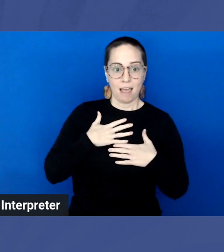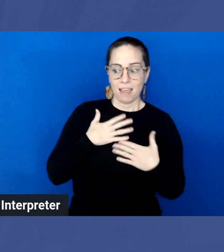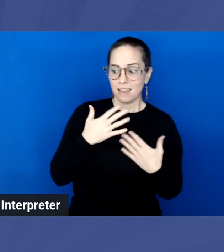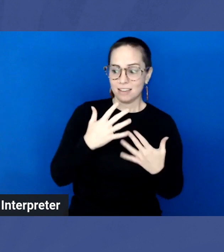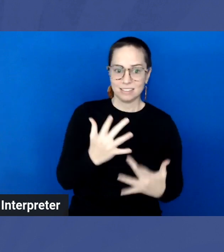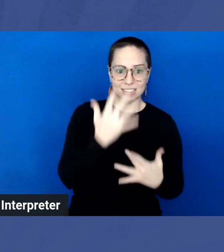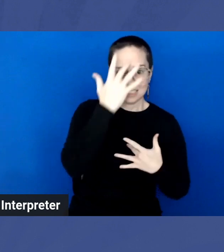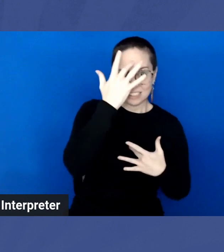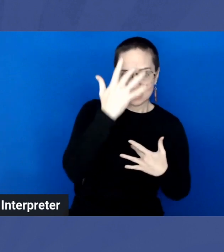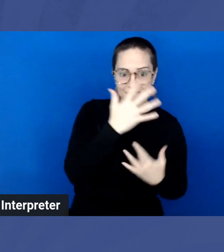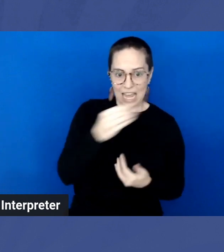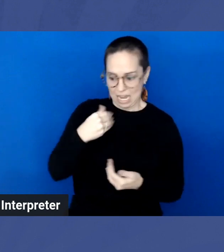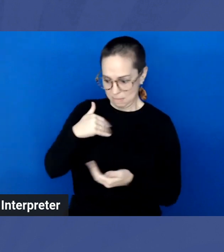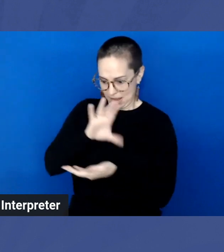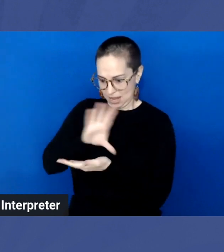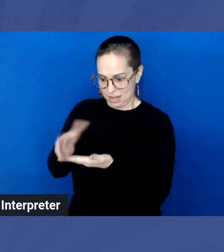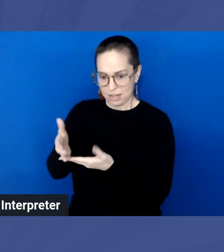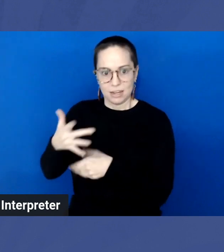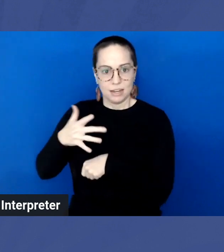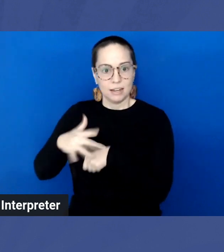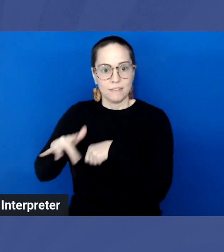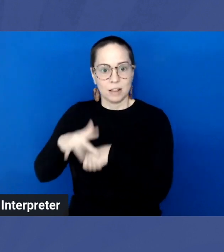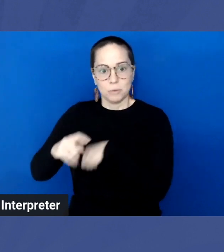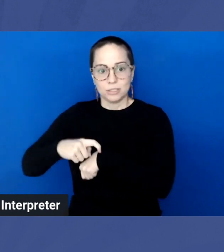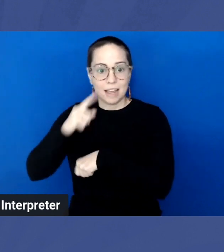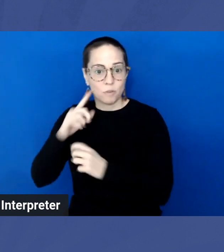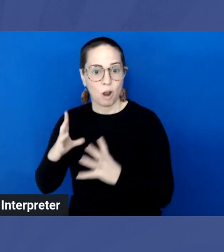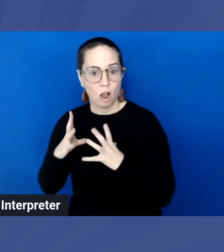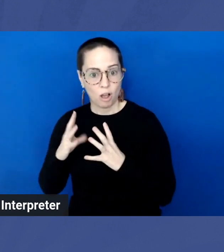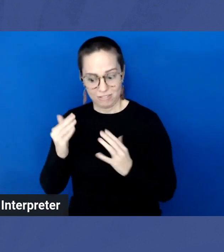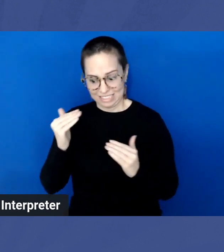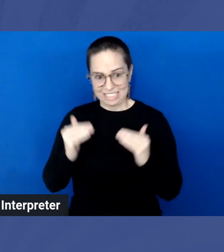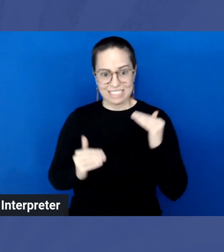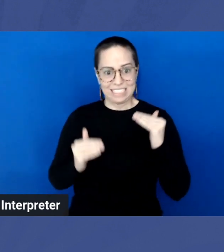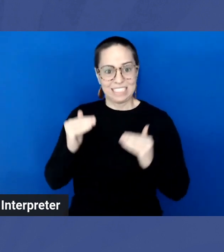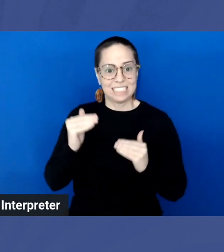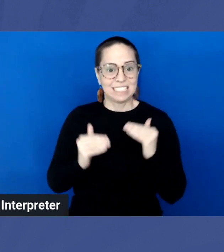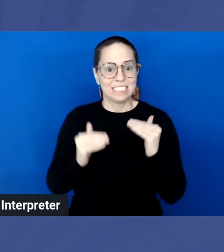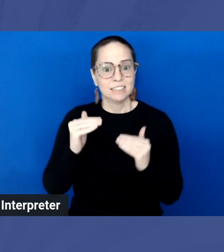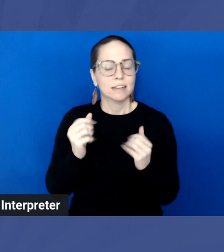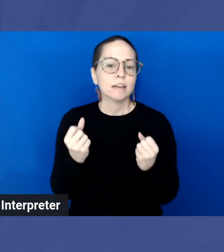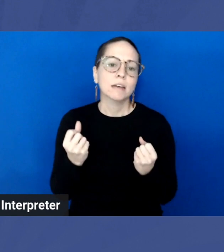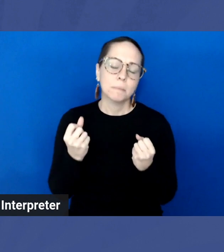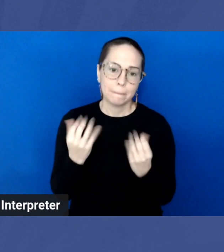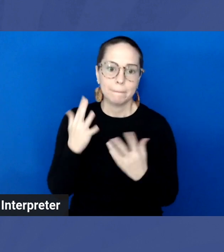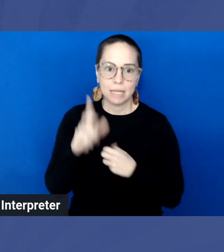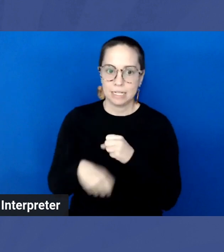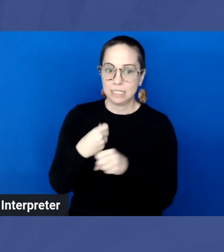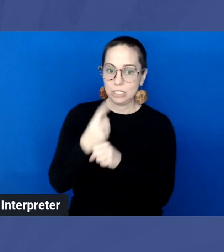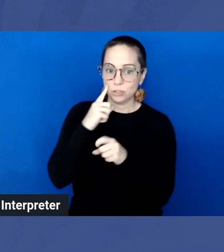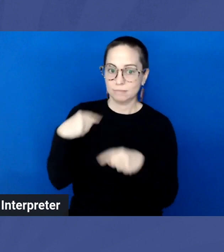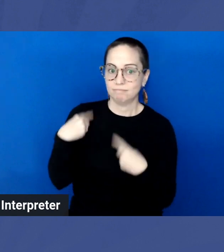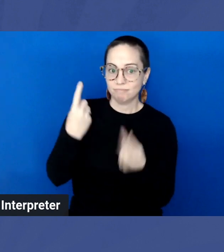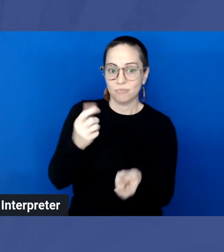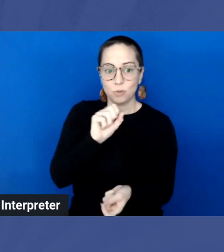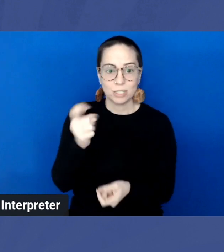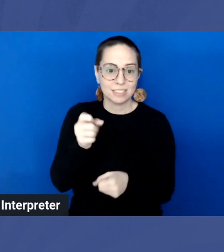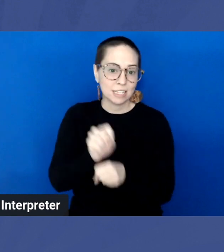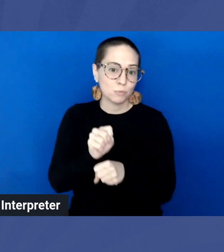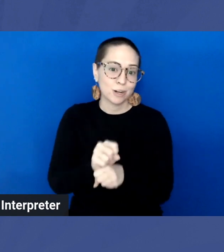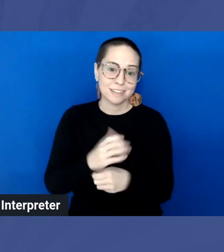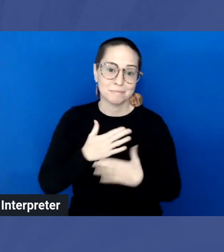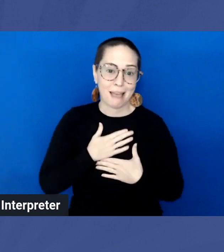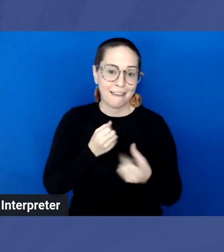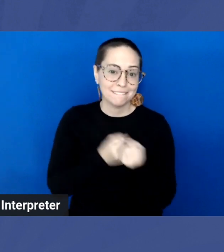ration my allotted time off. Over these last 10 years of performing sex work, my fans and clients have shown up